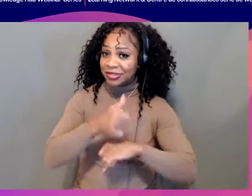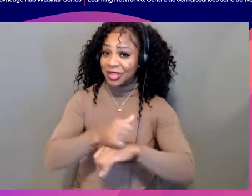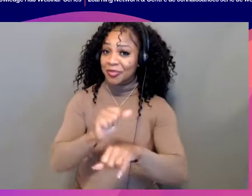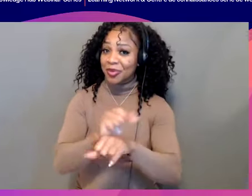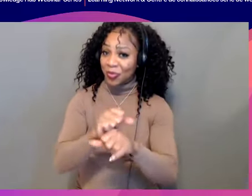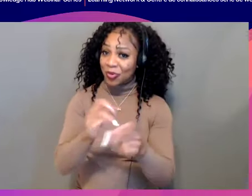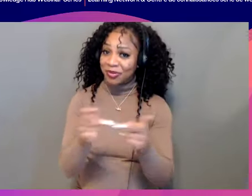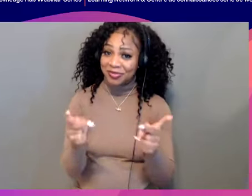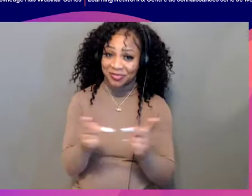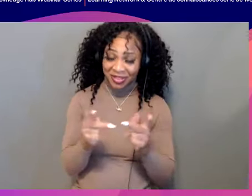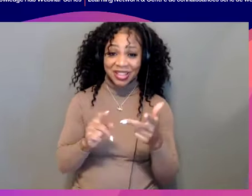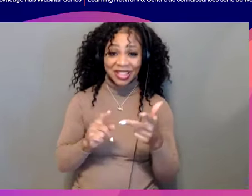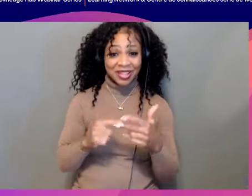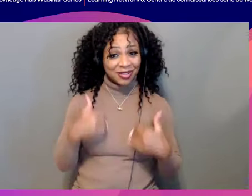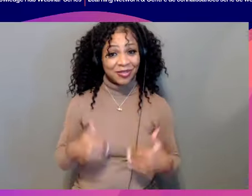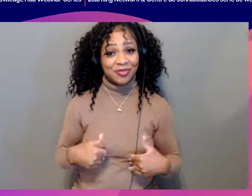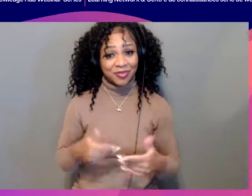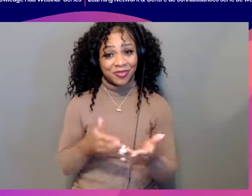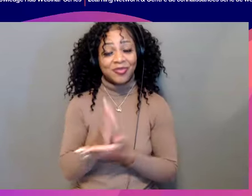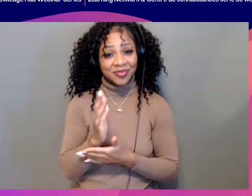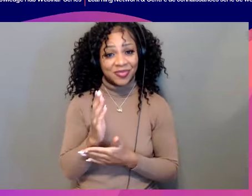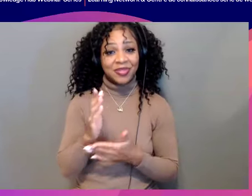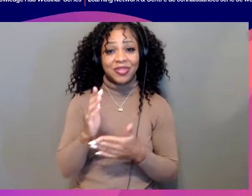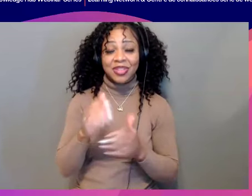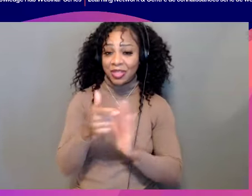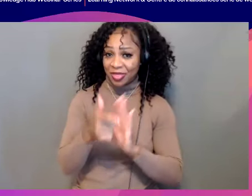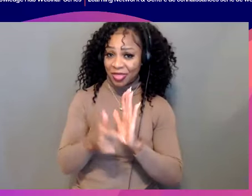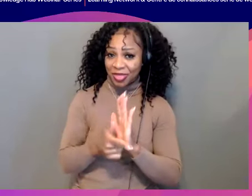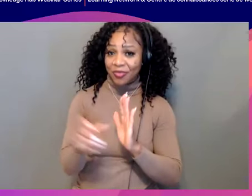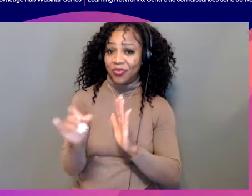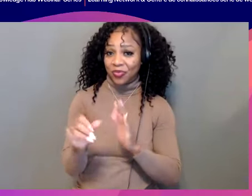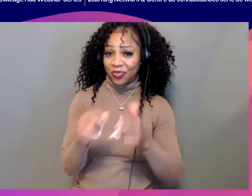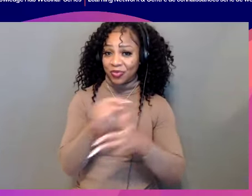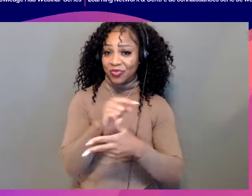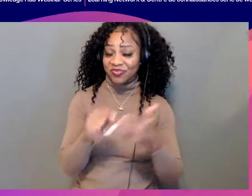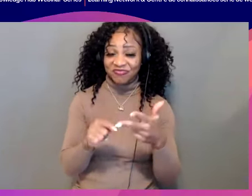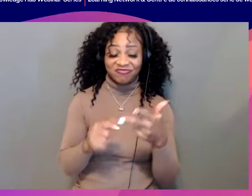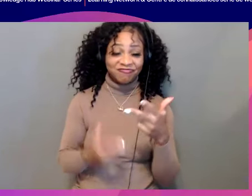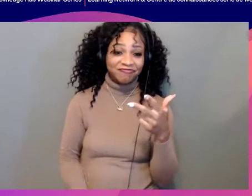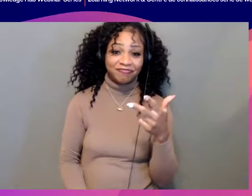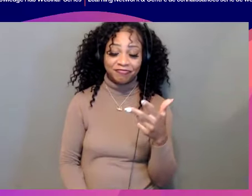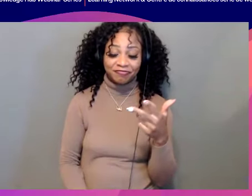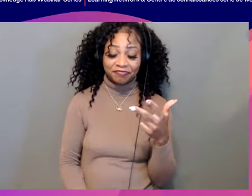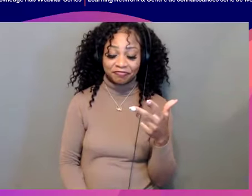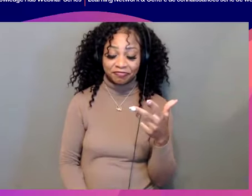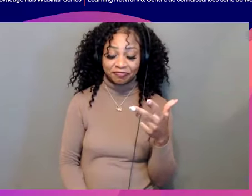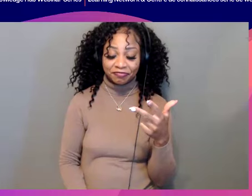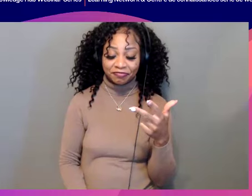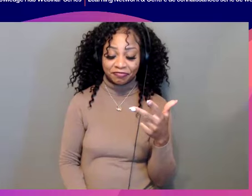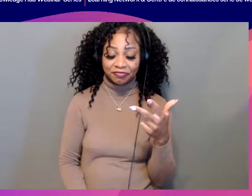protective, and we have human rights codes that are protective measures. And